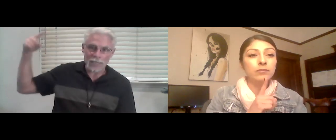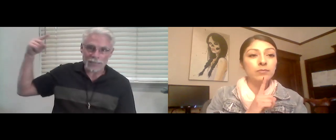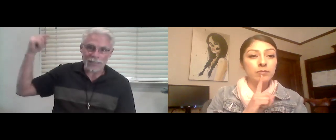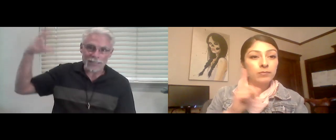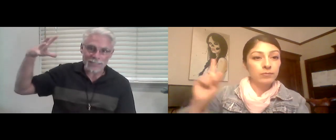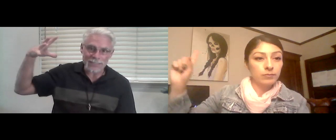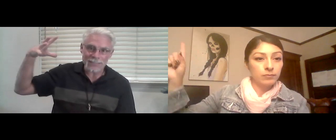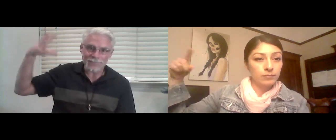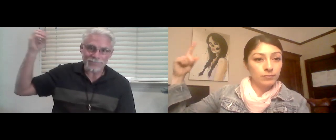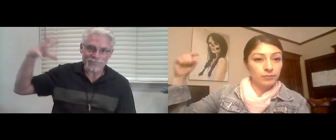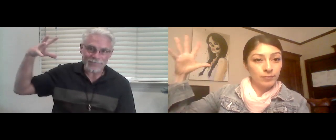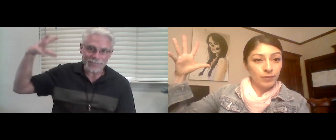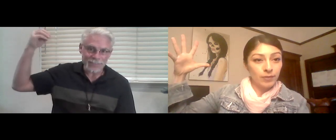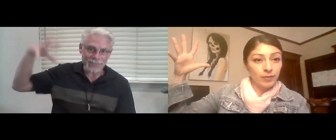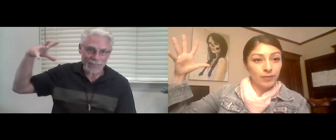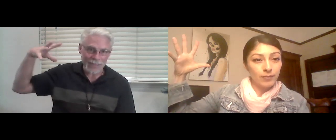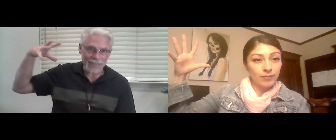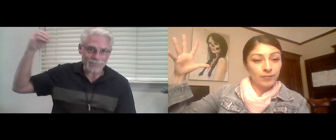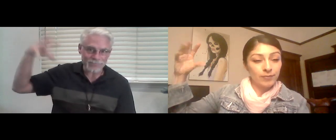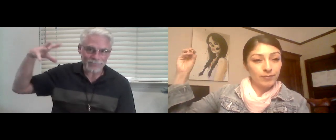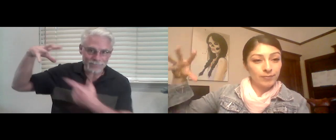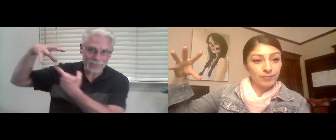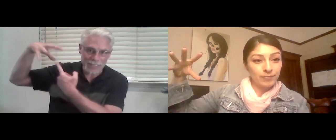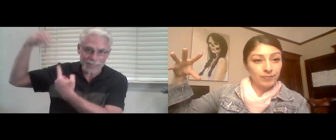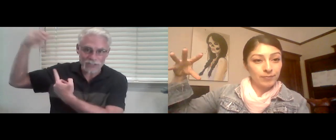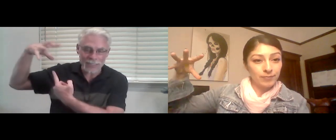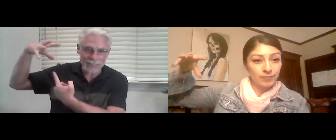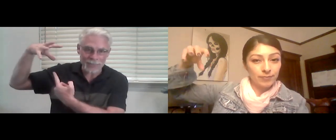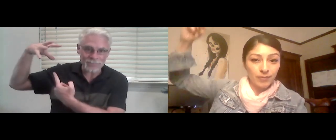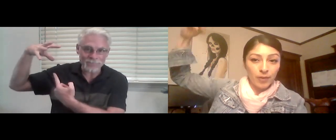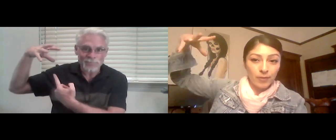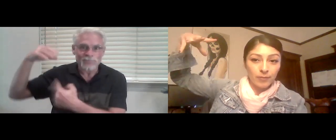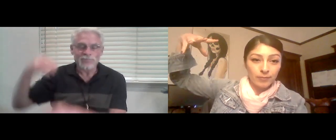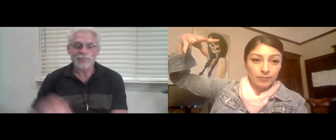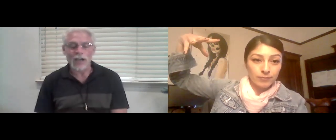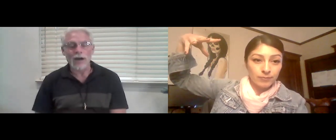say it like this, like that, like it's shining down.